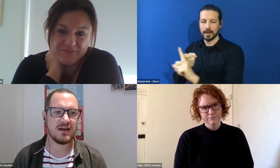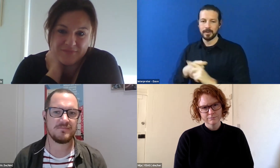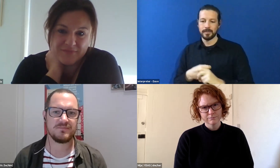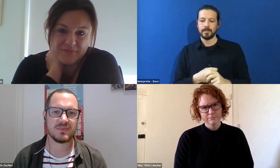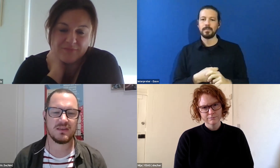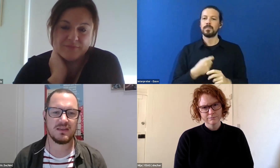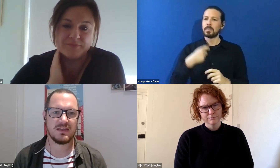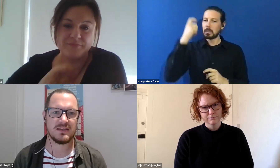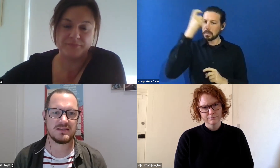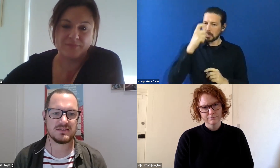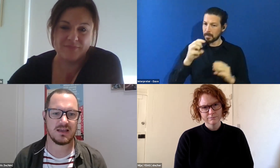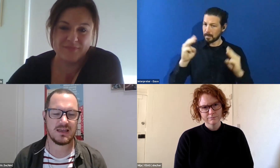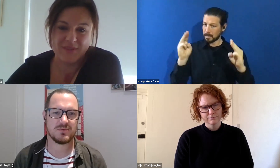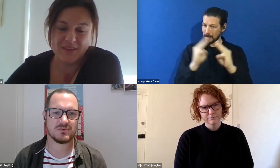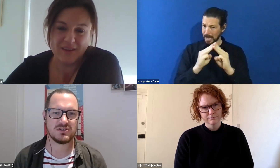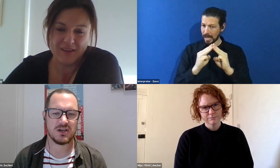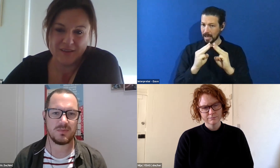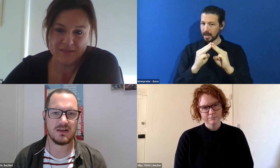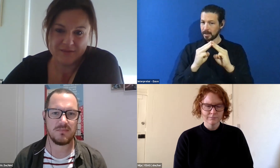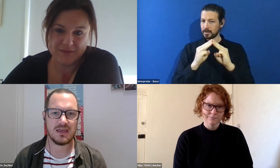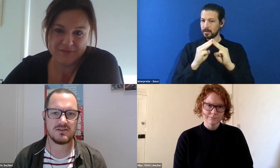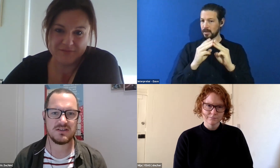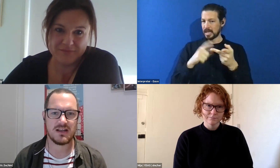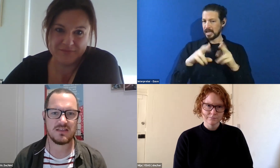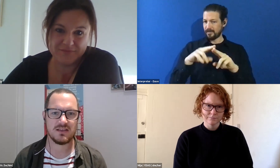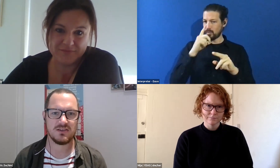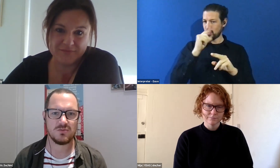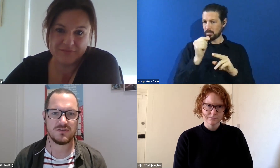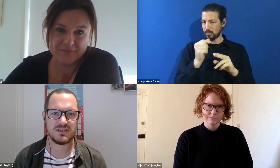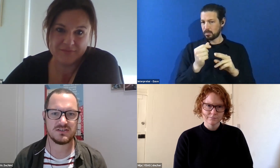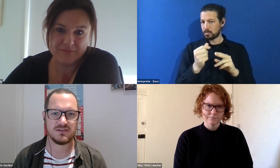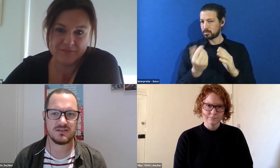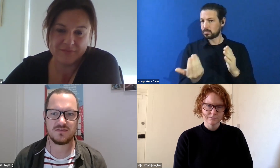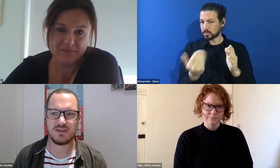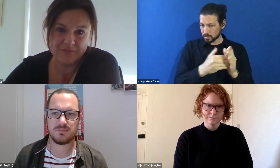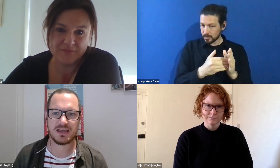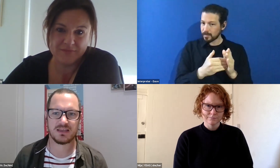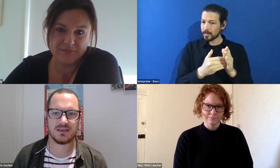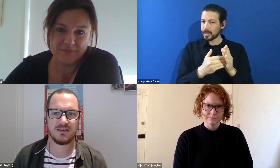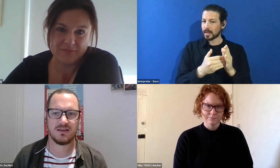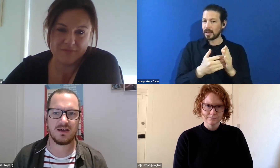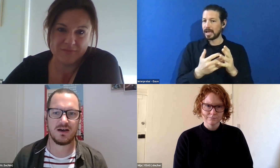Mia is able to jump in. Mia, is there anything that you wanted to feedback